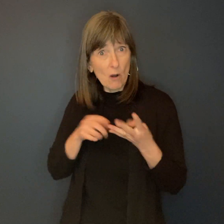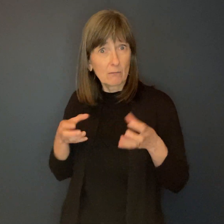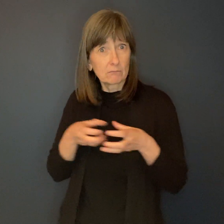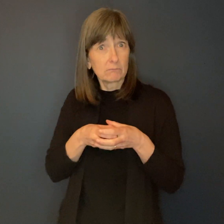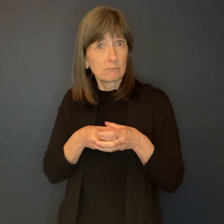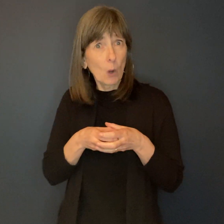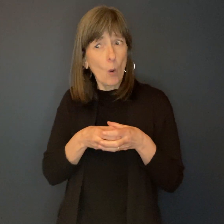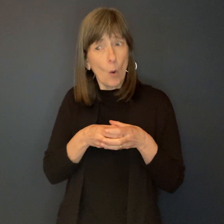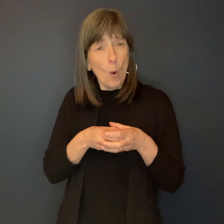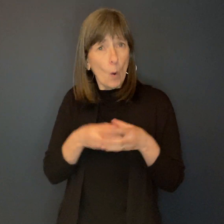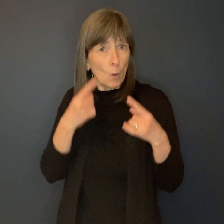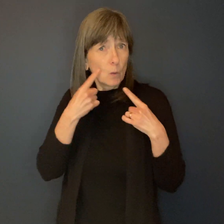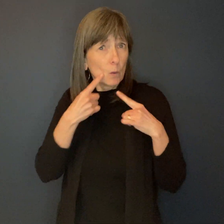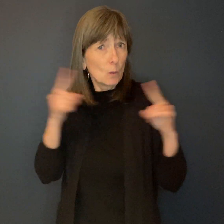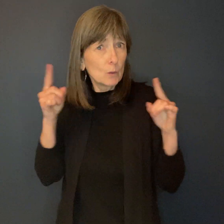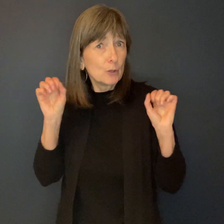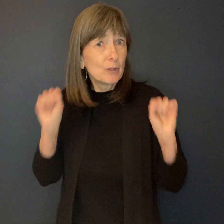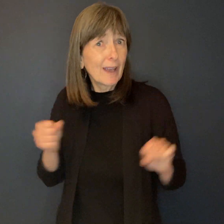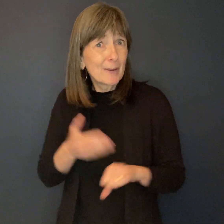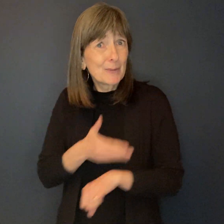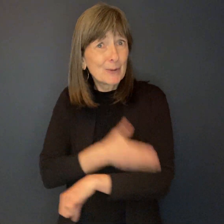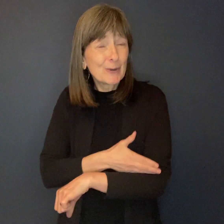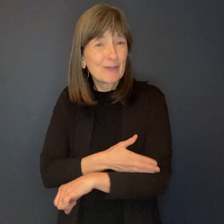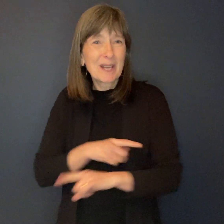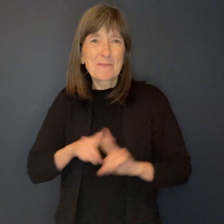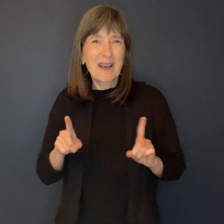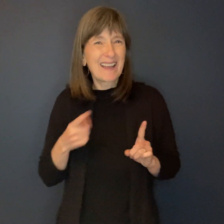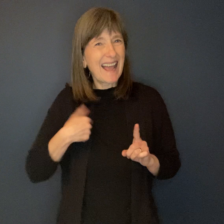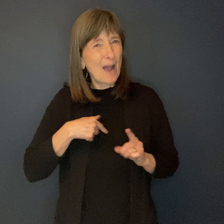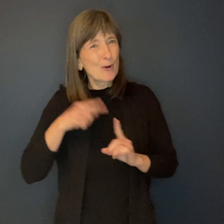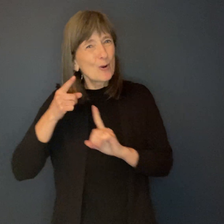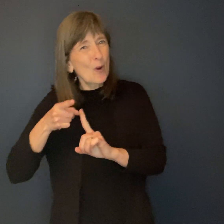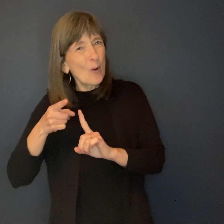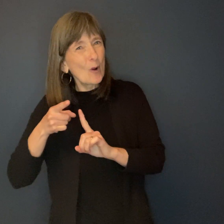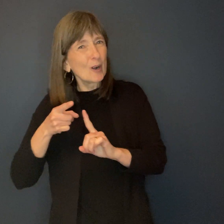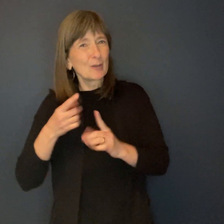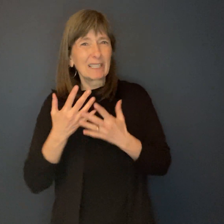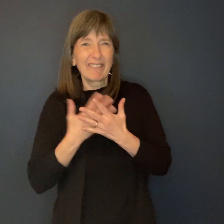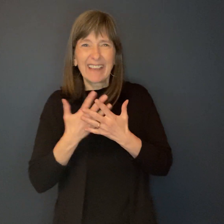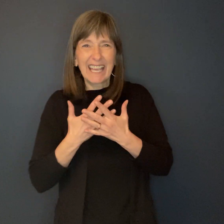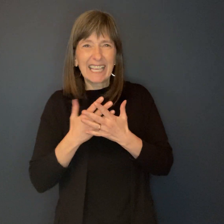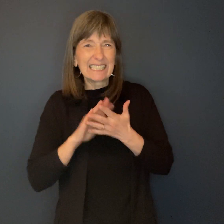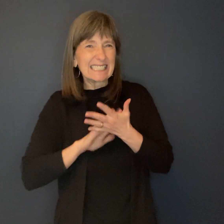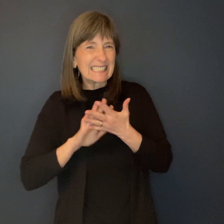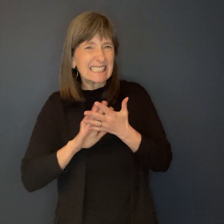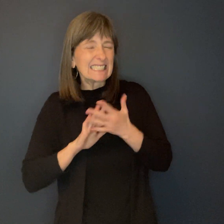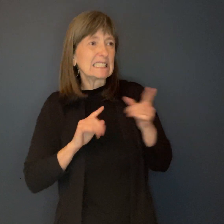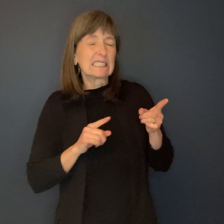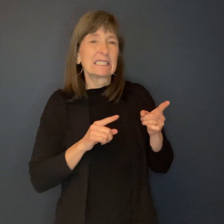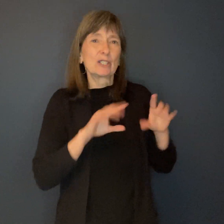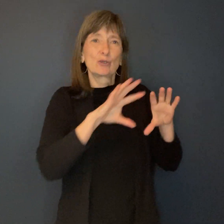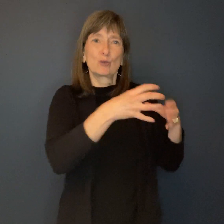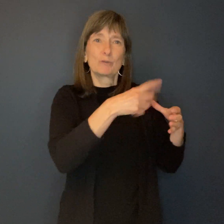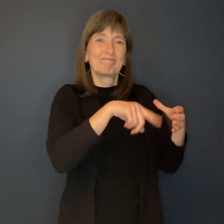that. At one point, I can recall, in the building that I'm sitting here now, David